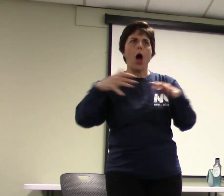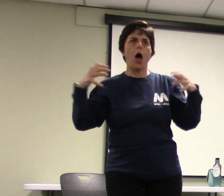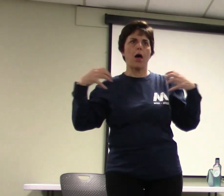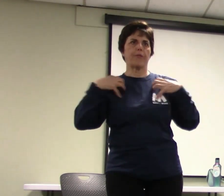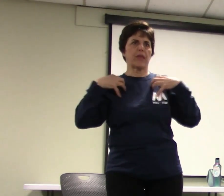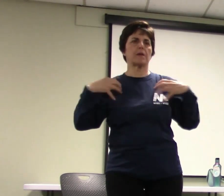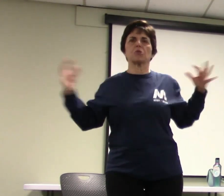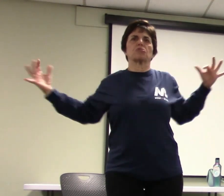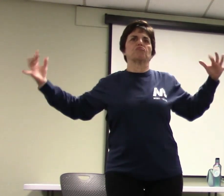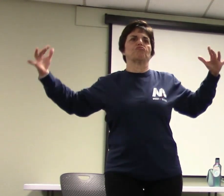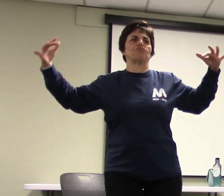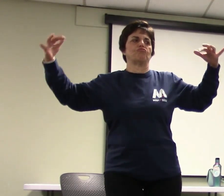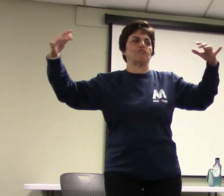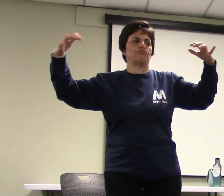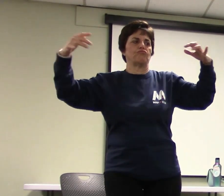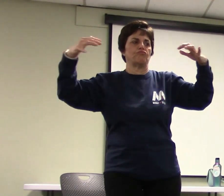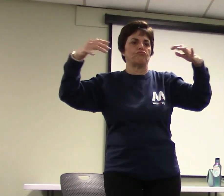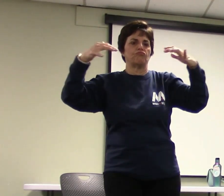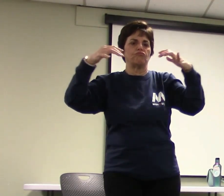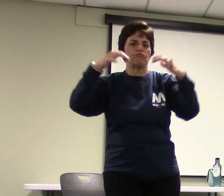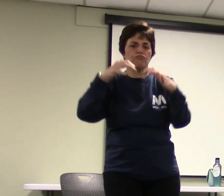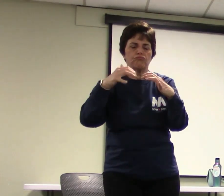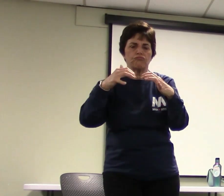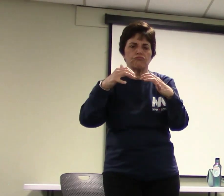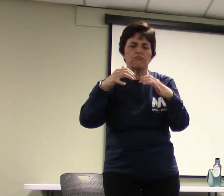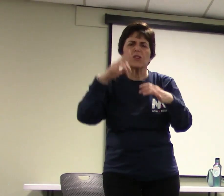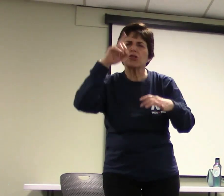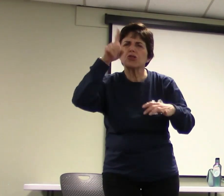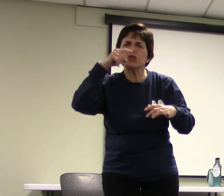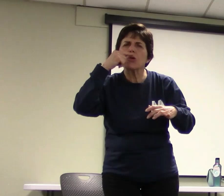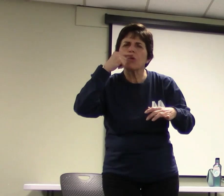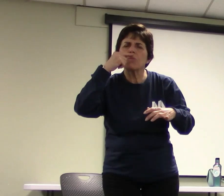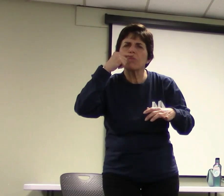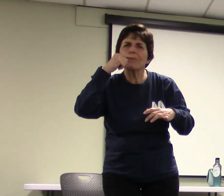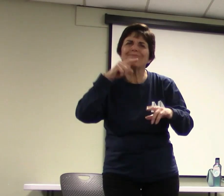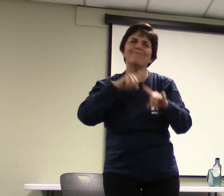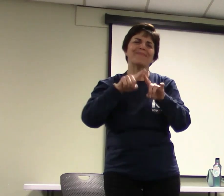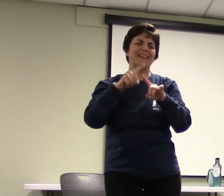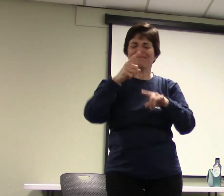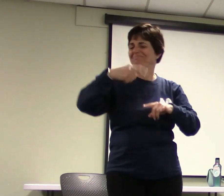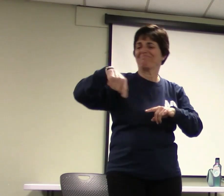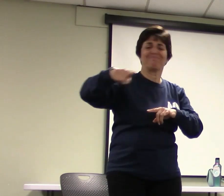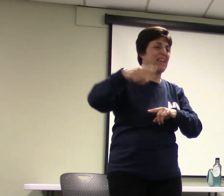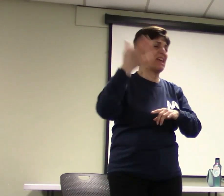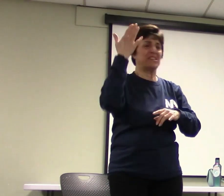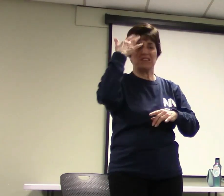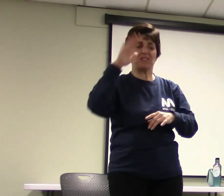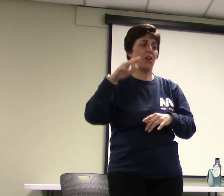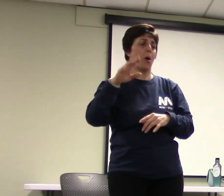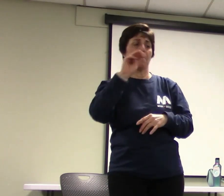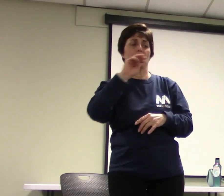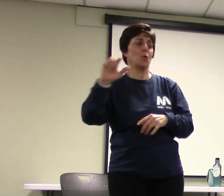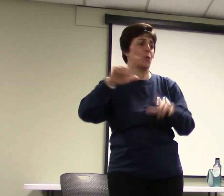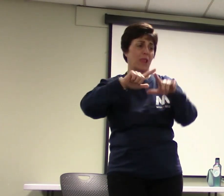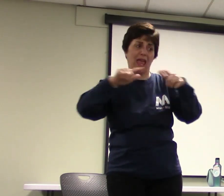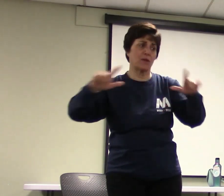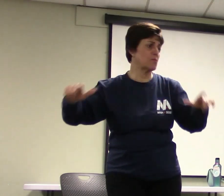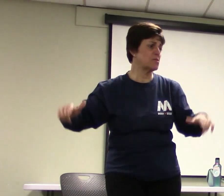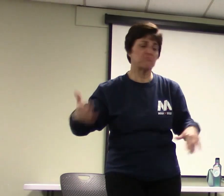All the animals gathered around the barn to snoop, but none of them could understand